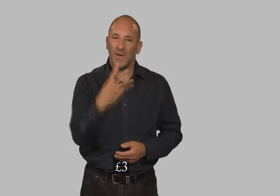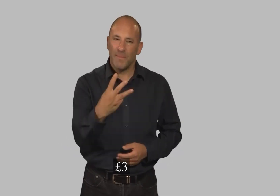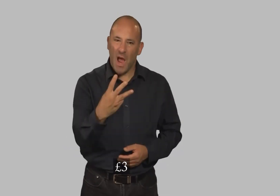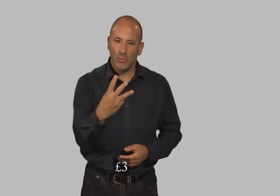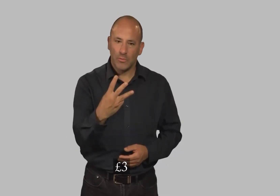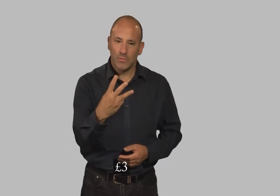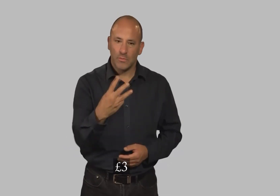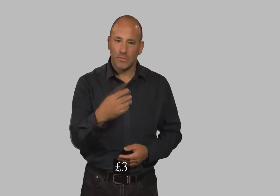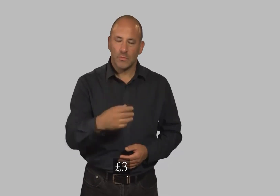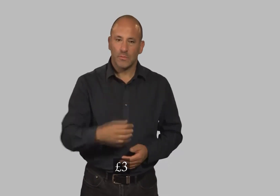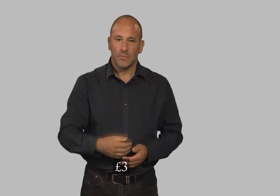3 pounds.